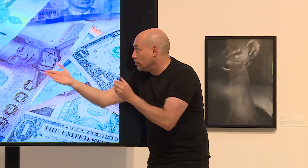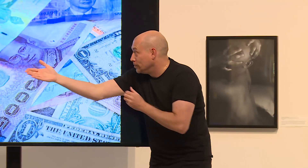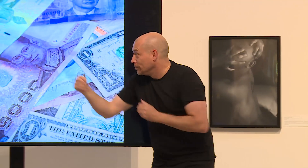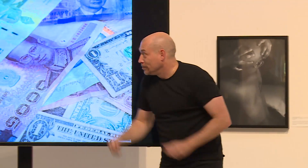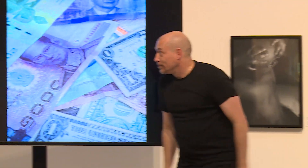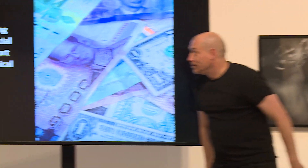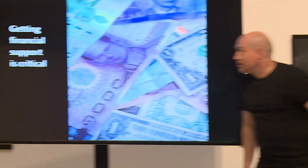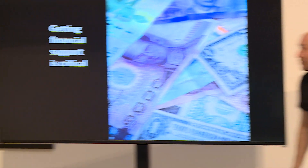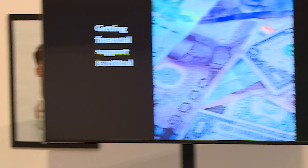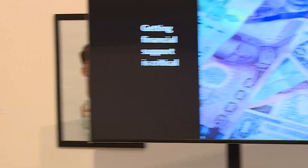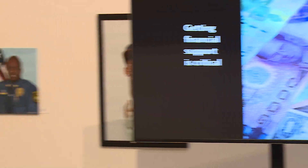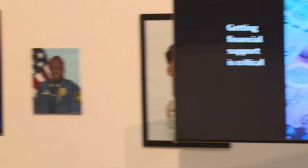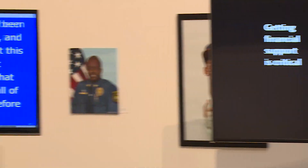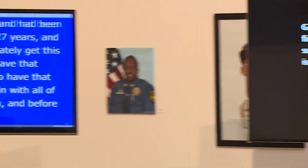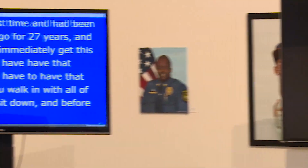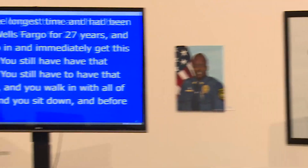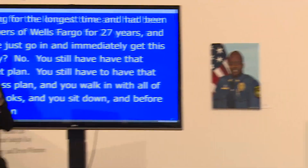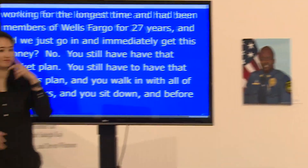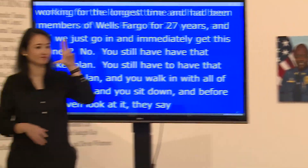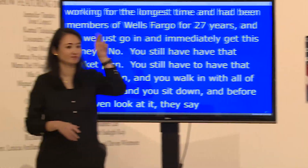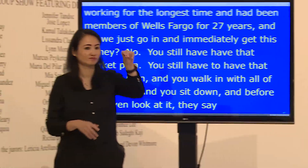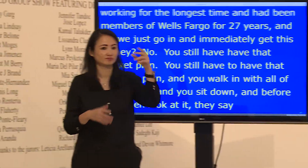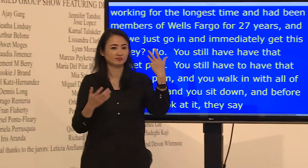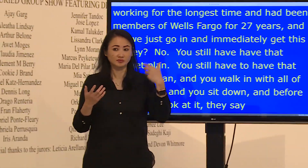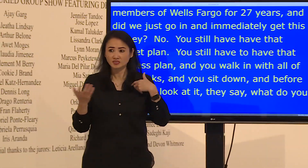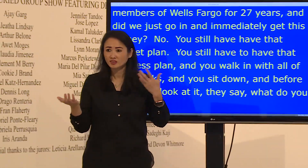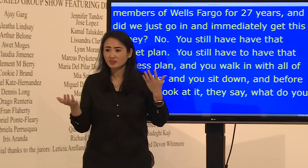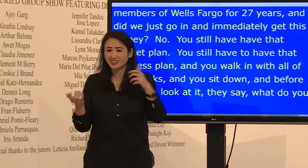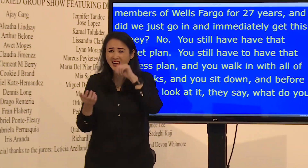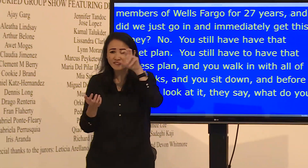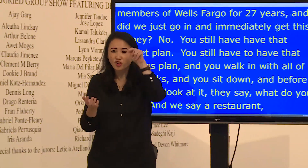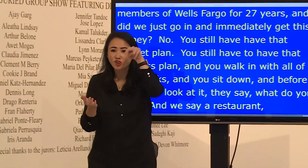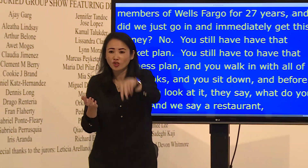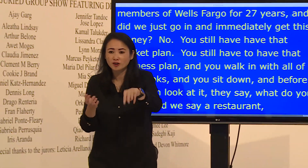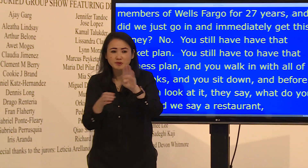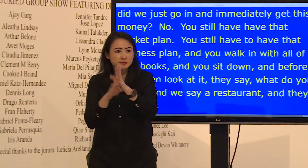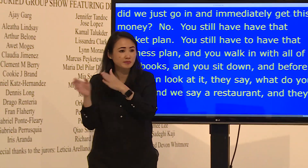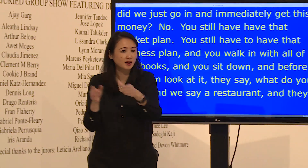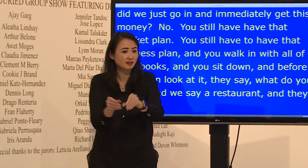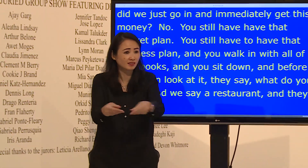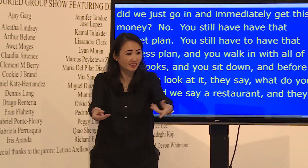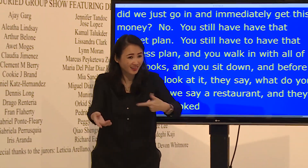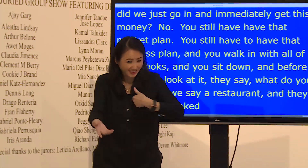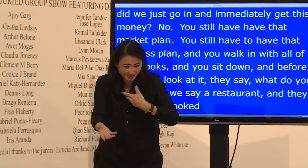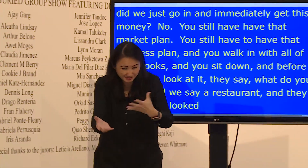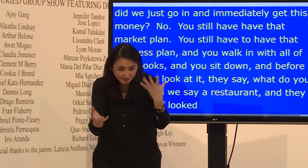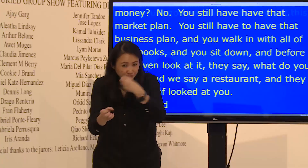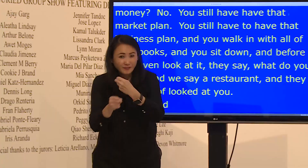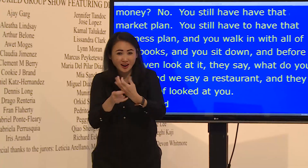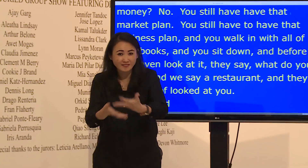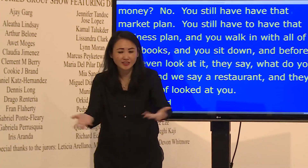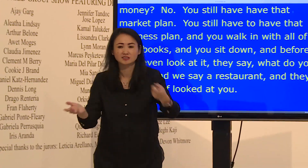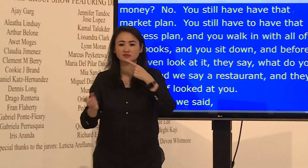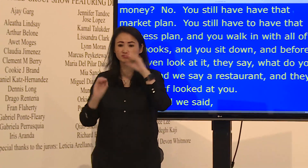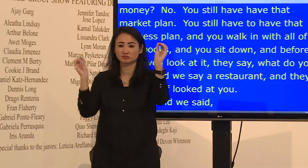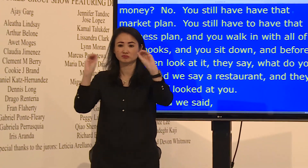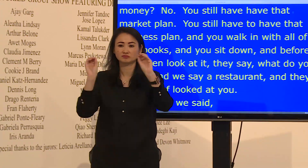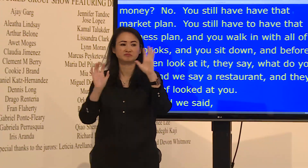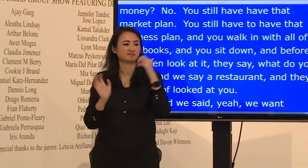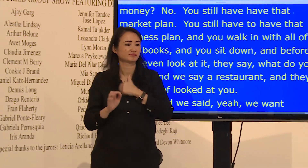say a restaurant, and they just kind of looked at you. And we said, yeah, we want to open a restaurant. And the immediate response was no. And they didn't even